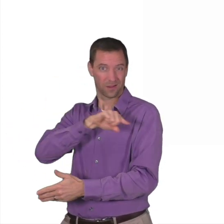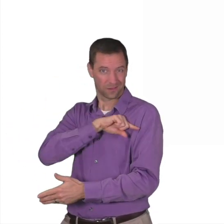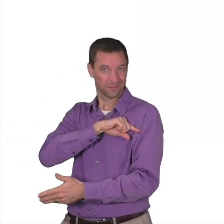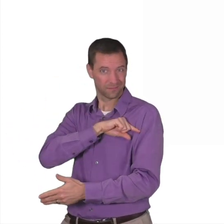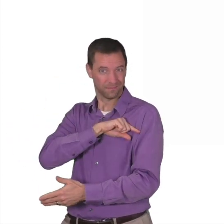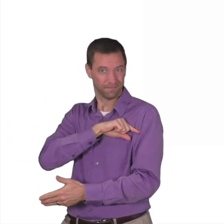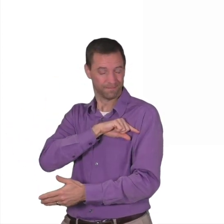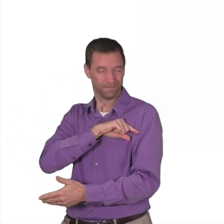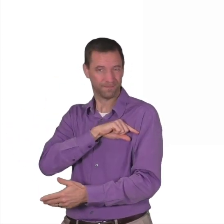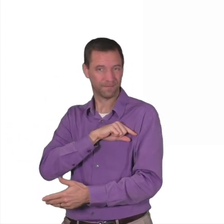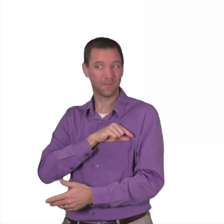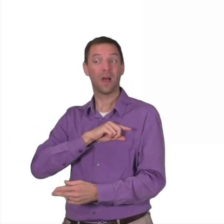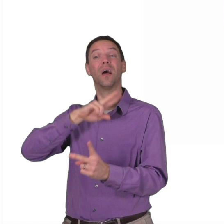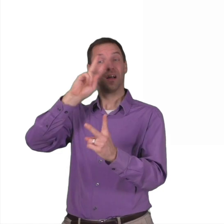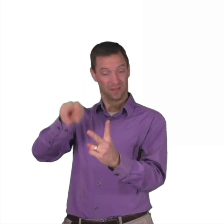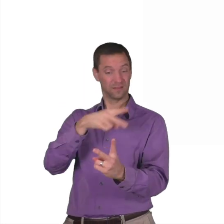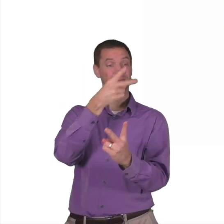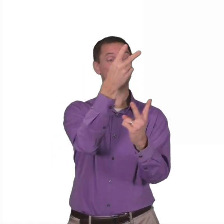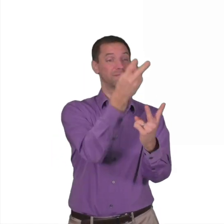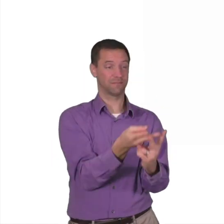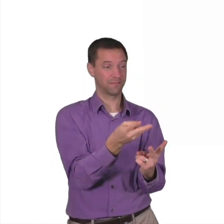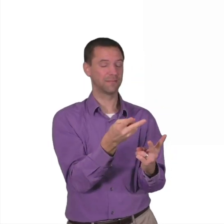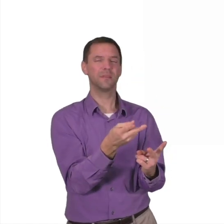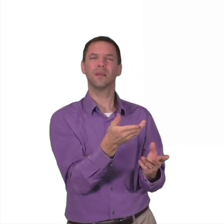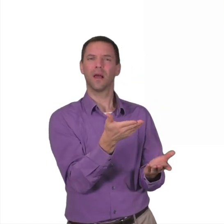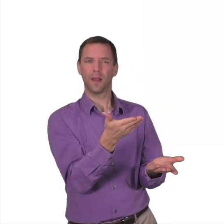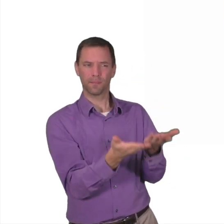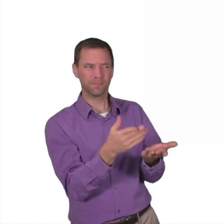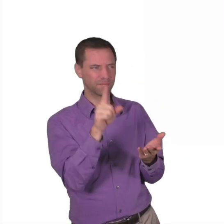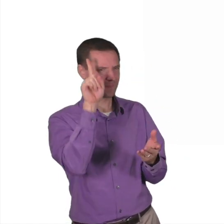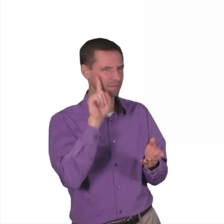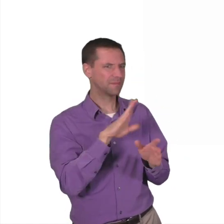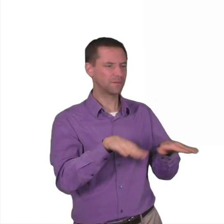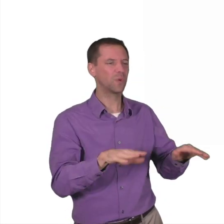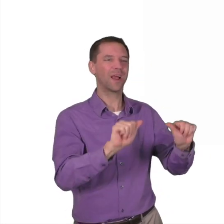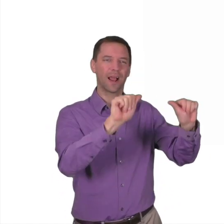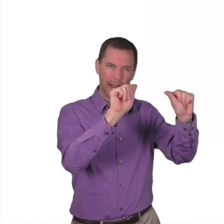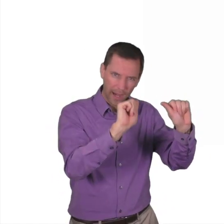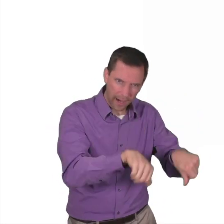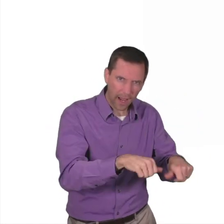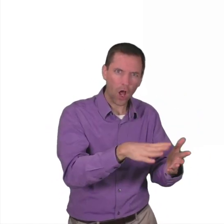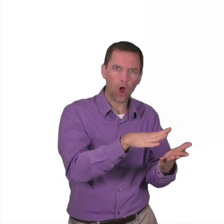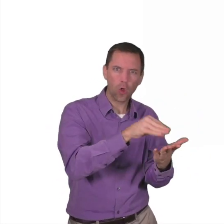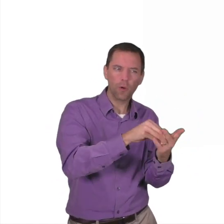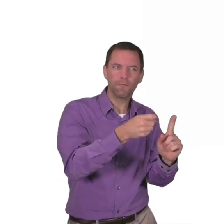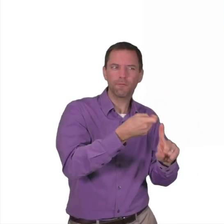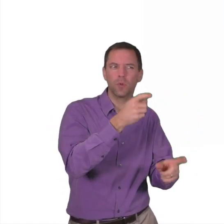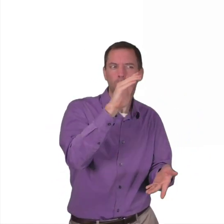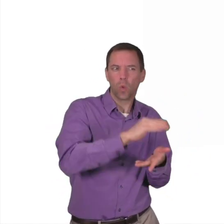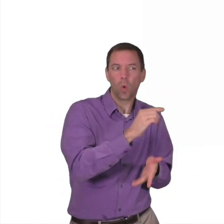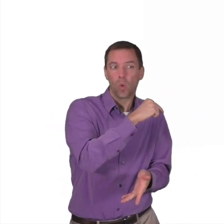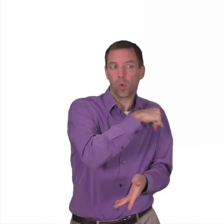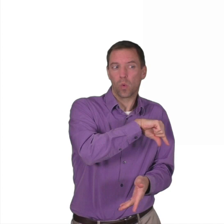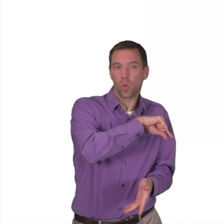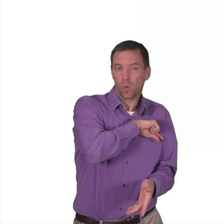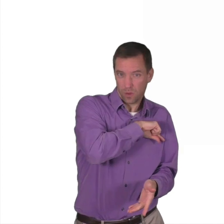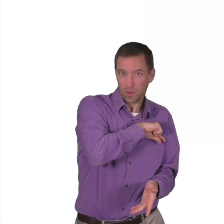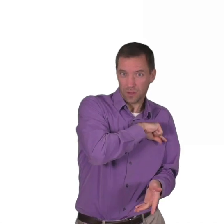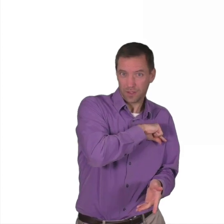if all of that input were high quality. And vice versa, maybe deaf and hard of hearing children can learn from